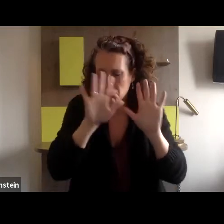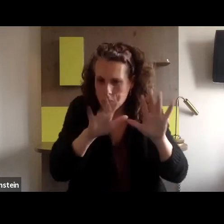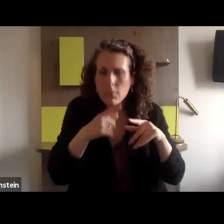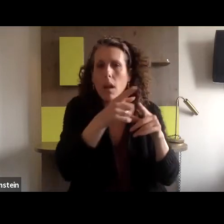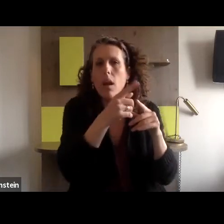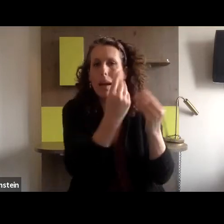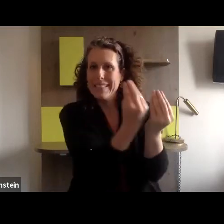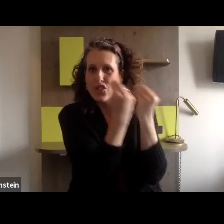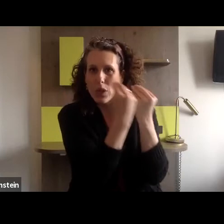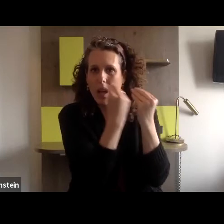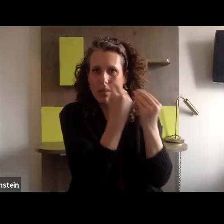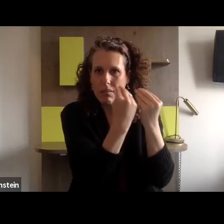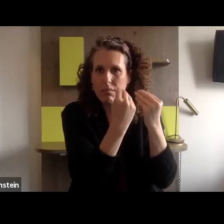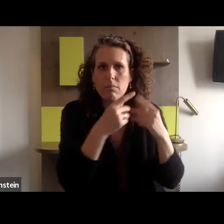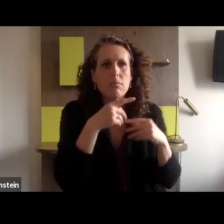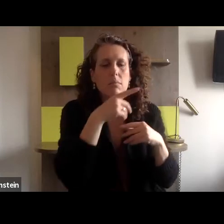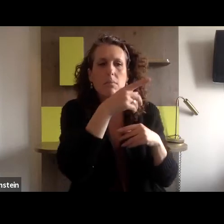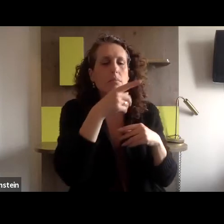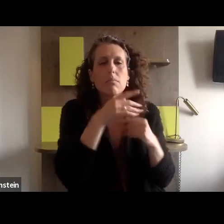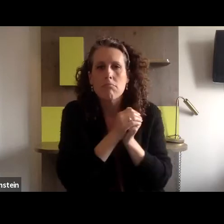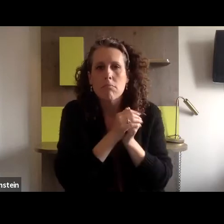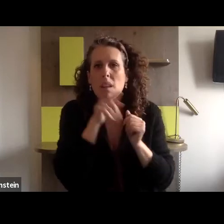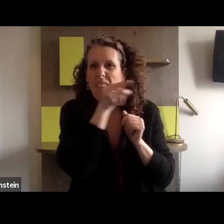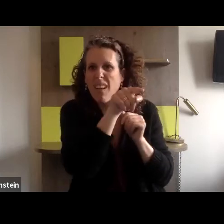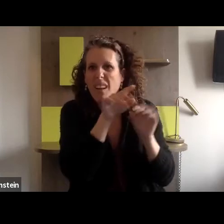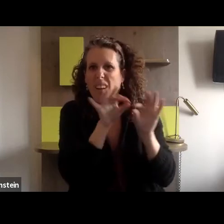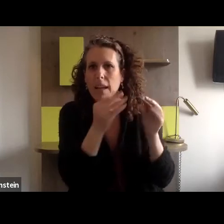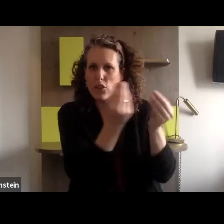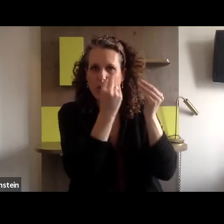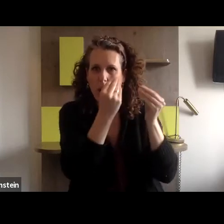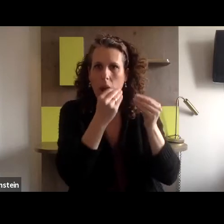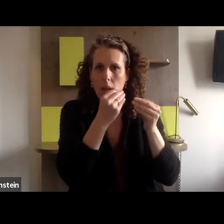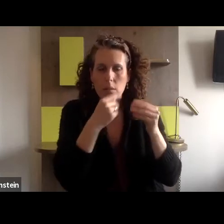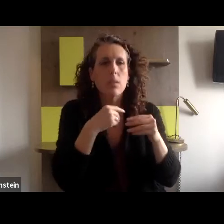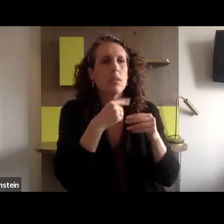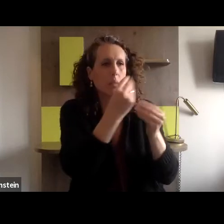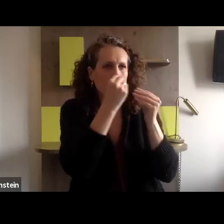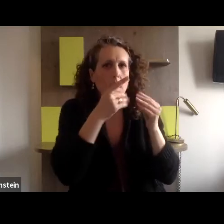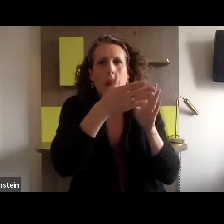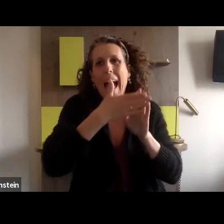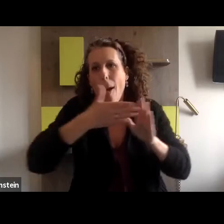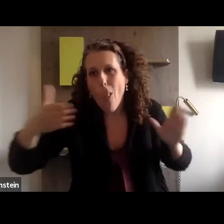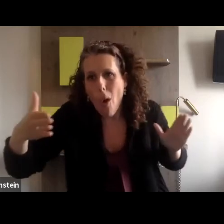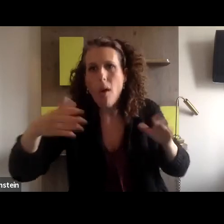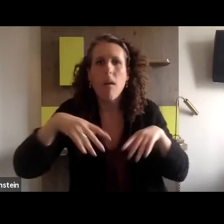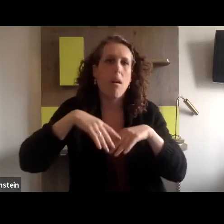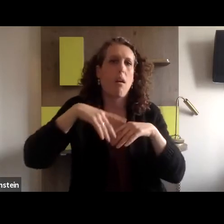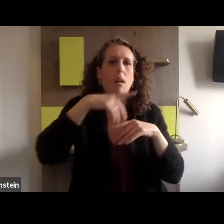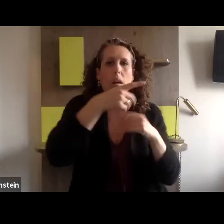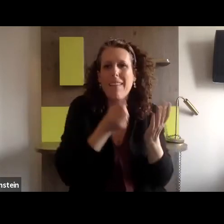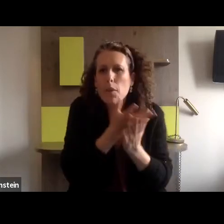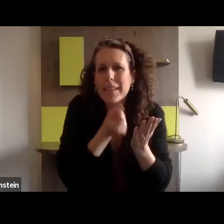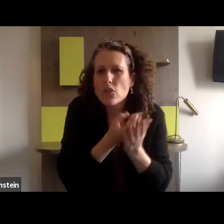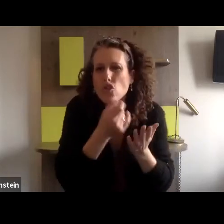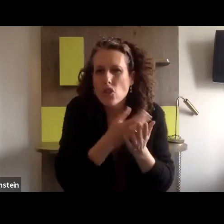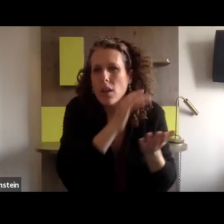instruction telling people what they are supposed to be doing, how long the entire testing takes time. They